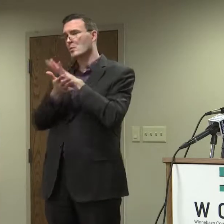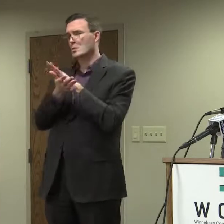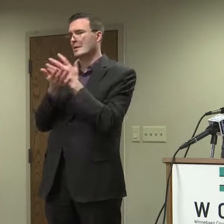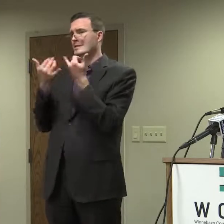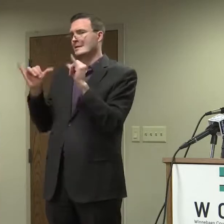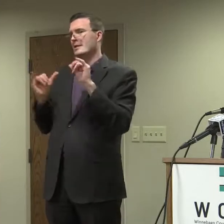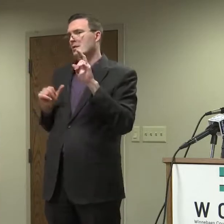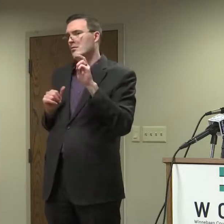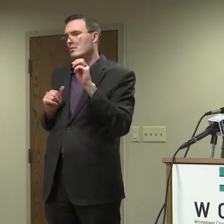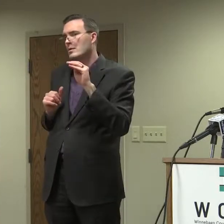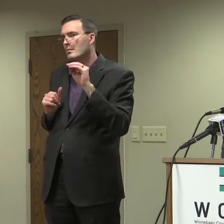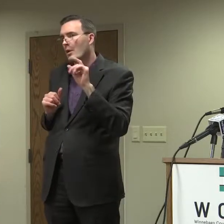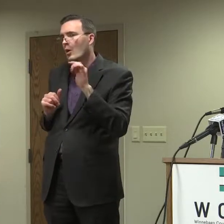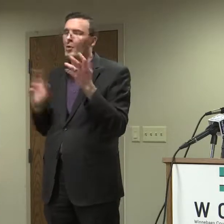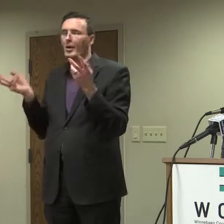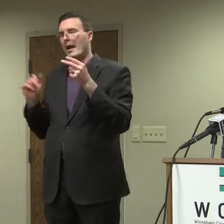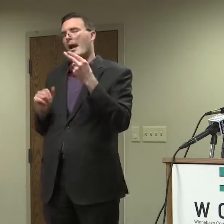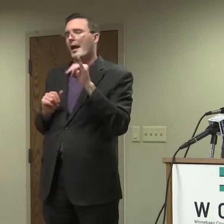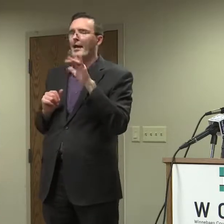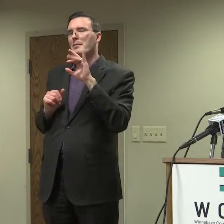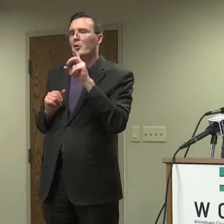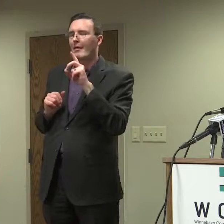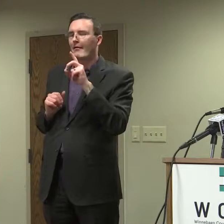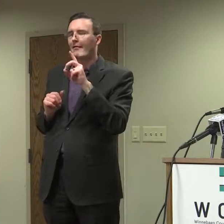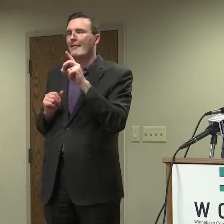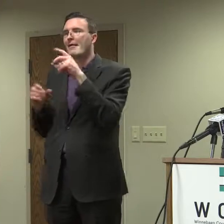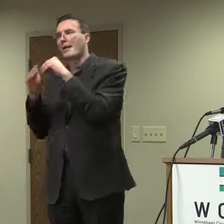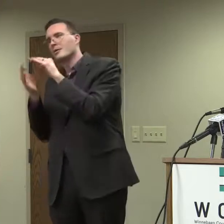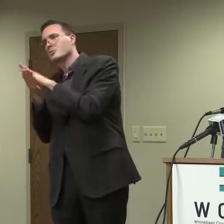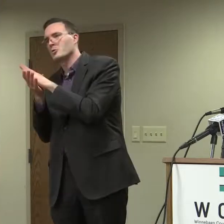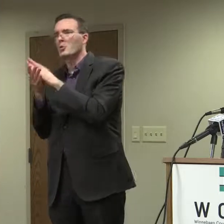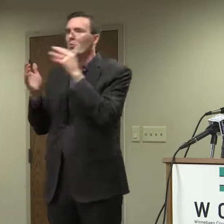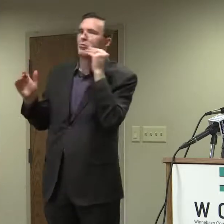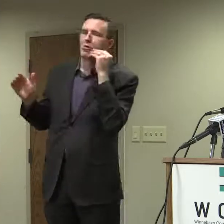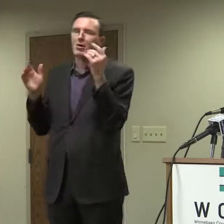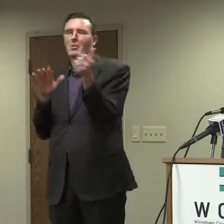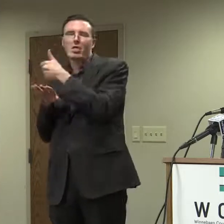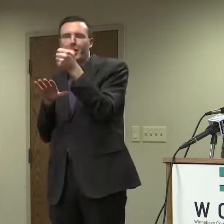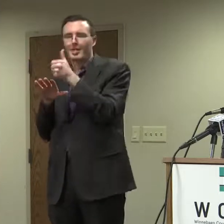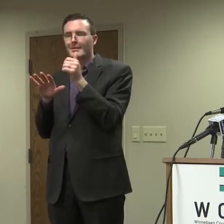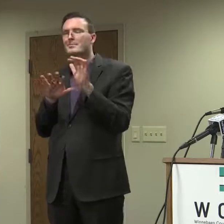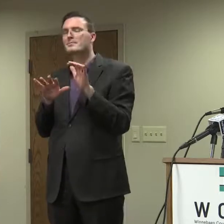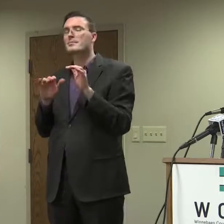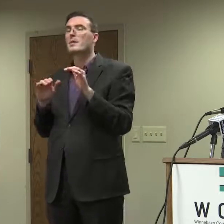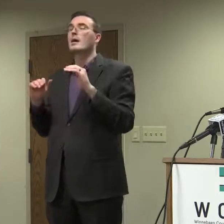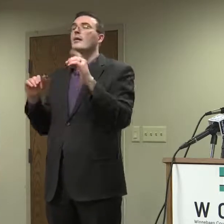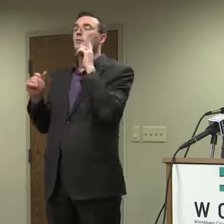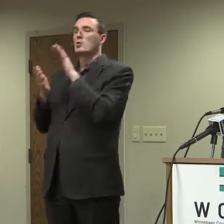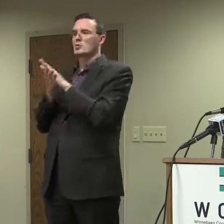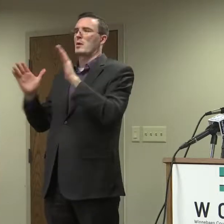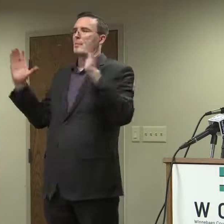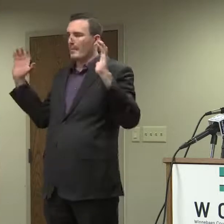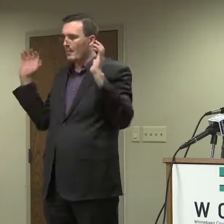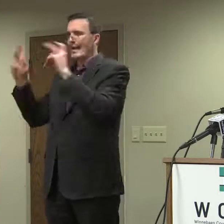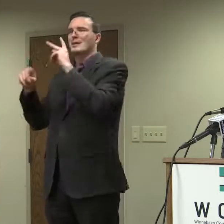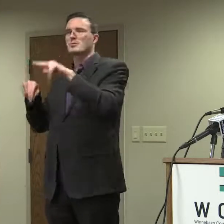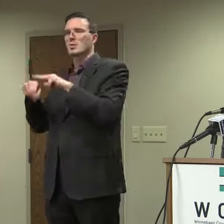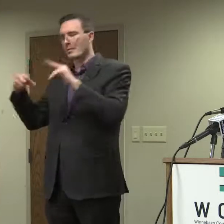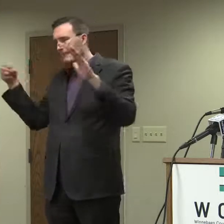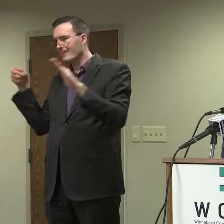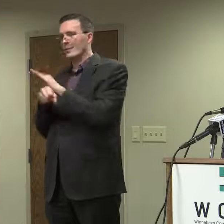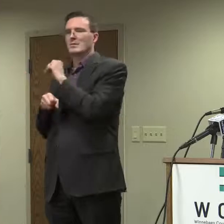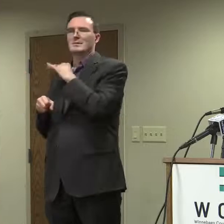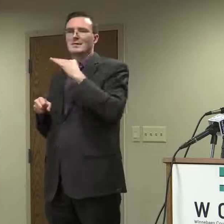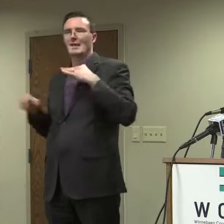or hybrid learning. What do you think it's going to take in order for schools to be back to normal as far as full staff and